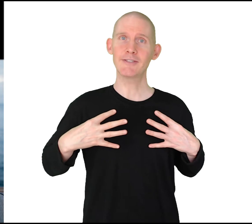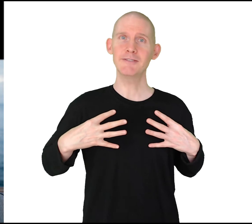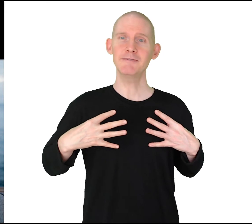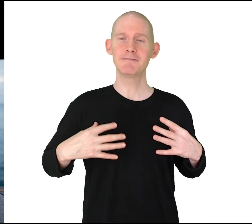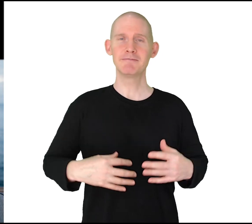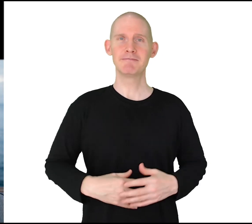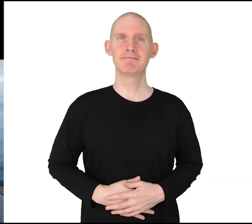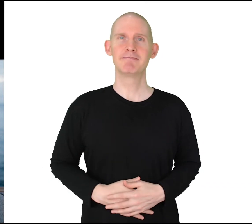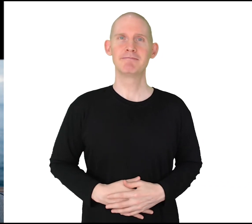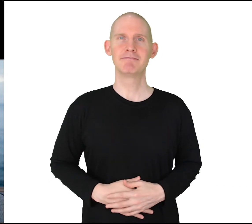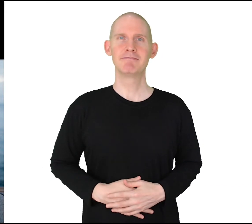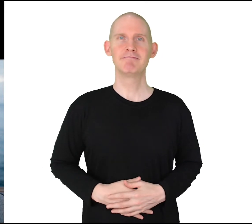Vacation.